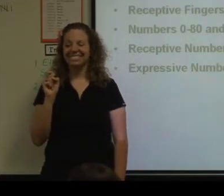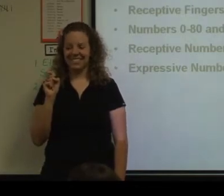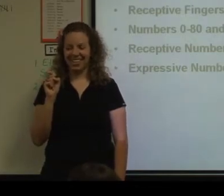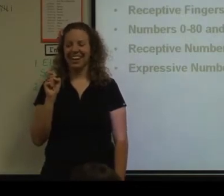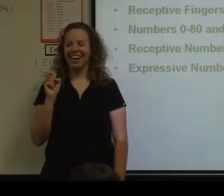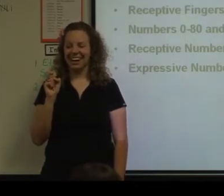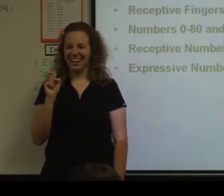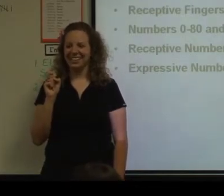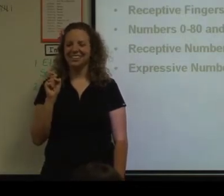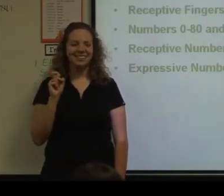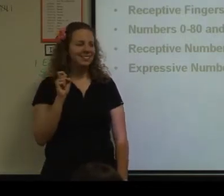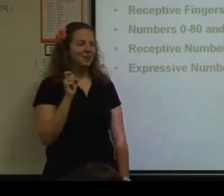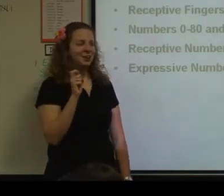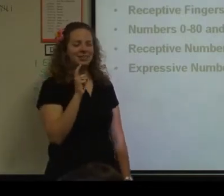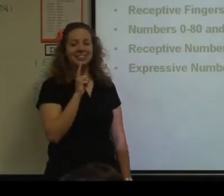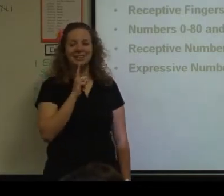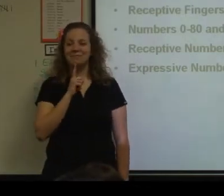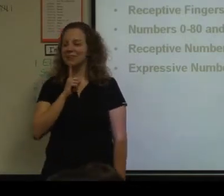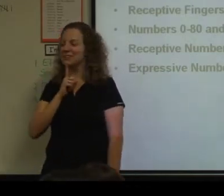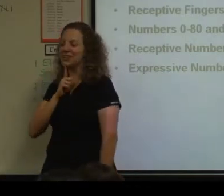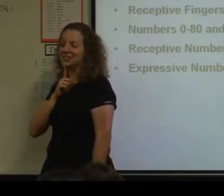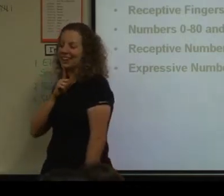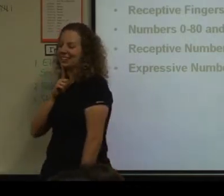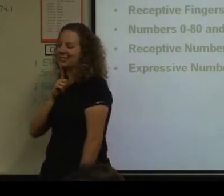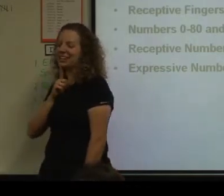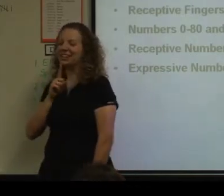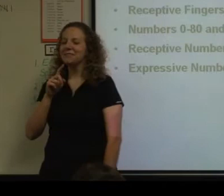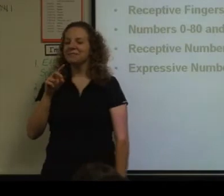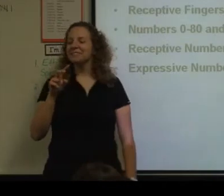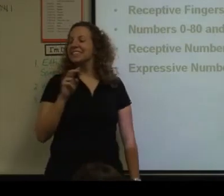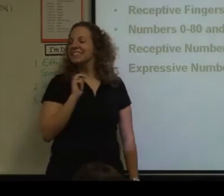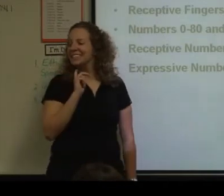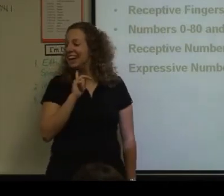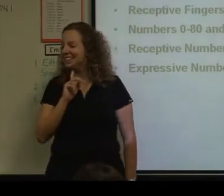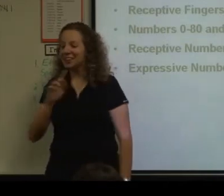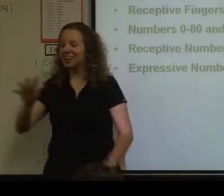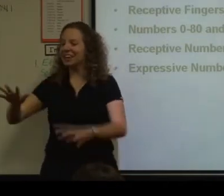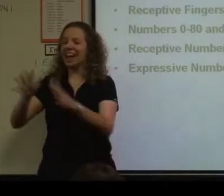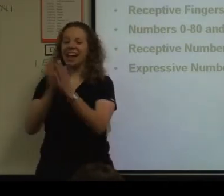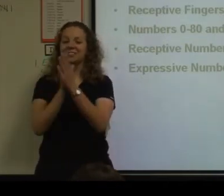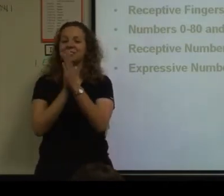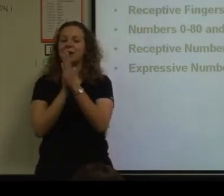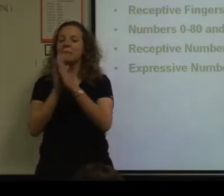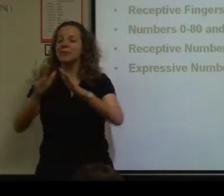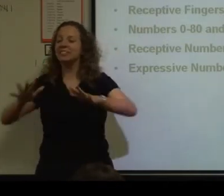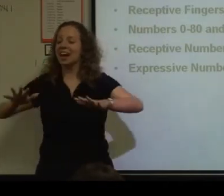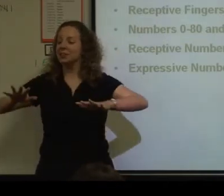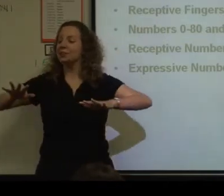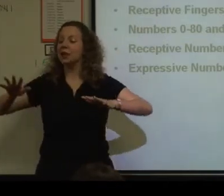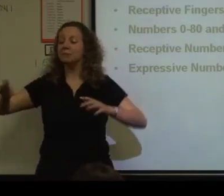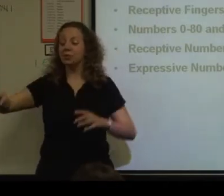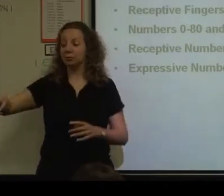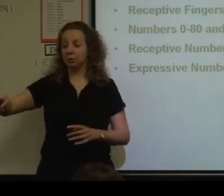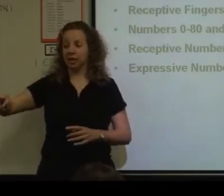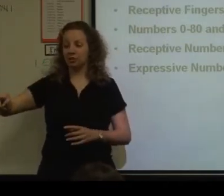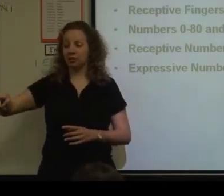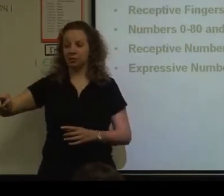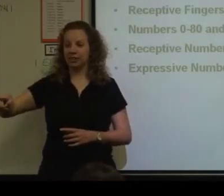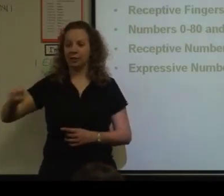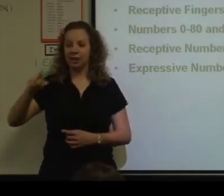200? Uh-huh. So sneak preview of next week. How about 400? Yes, okay. You can go up this high. You can go up to 300 doing it that way.